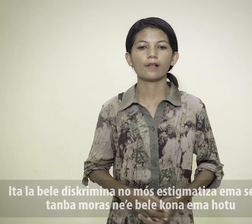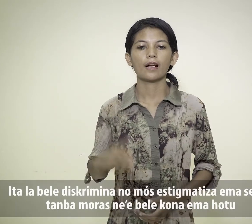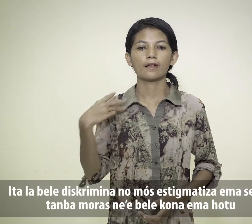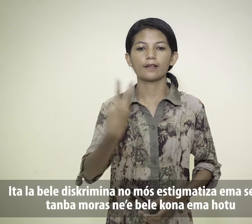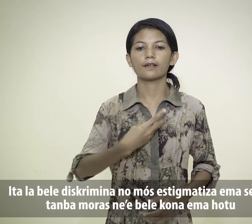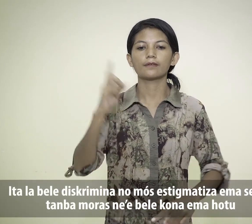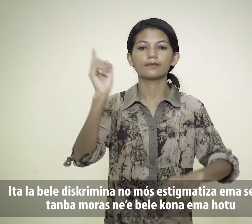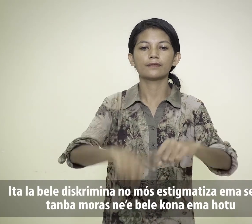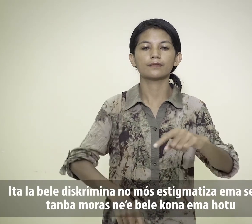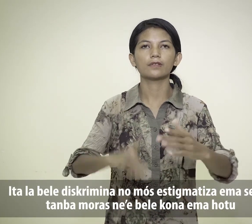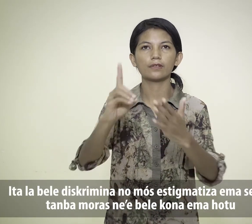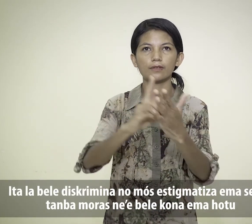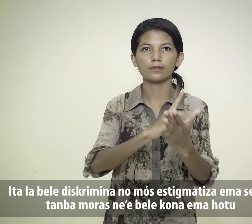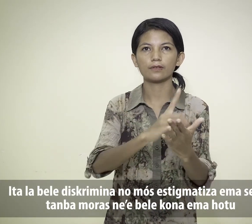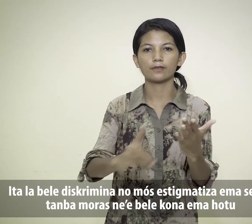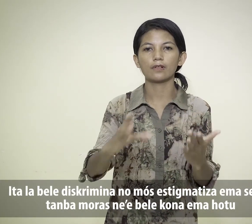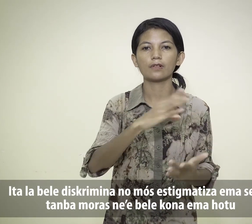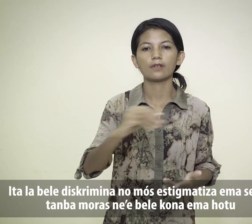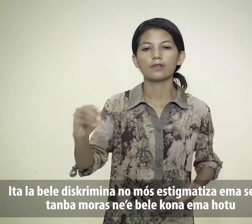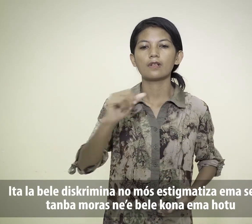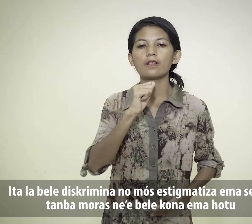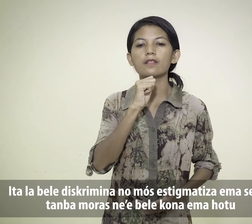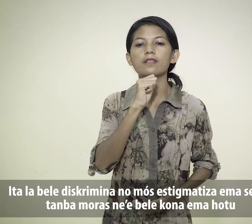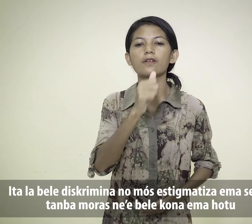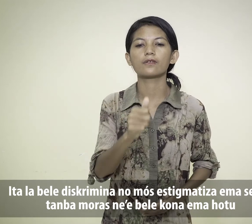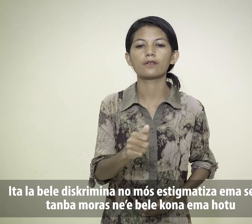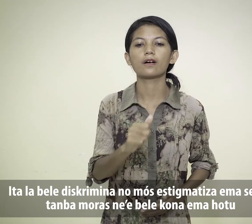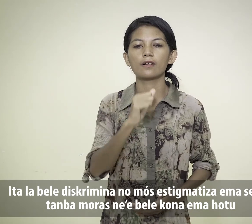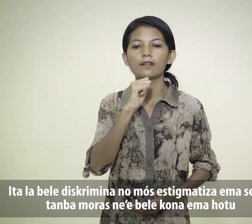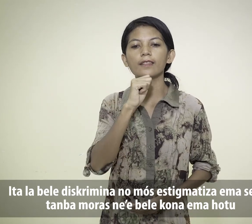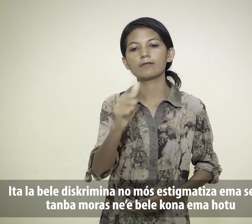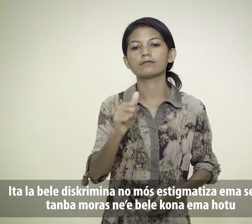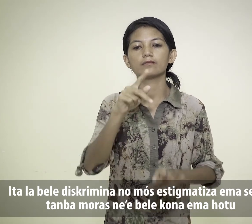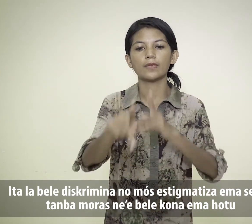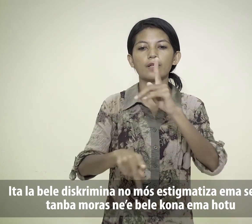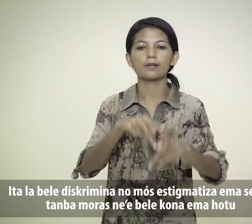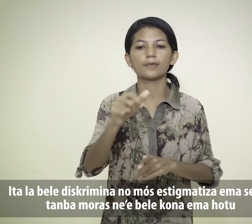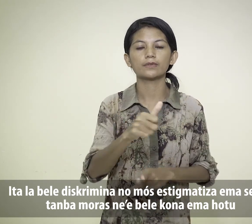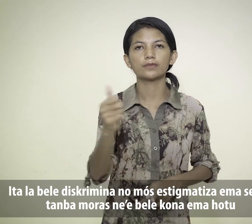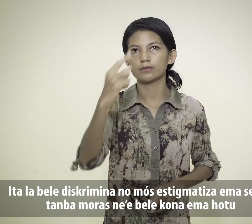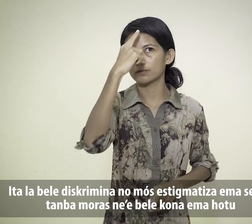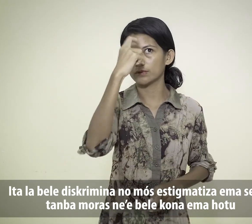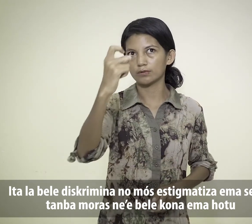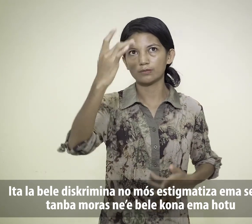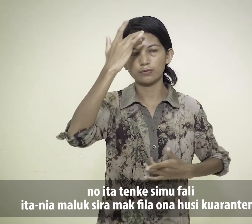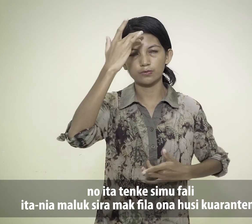Ita labele discrimina nomos estigmatiza ema selu, tamba moras ne belekona ema hotu, no